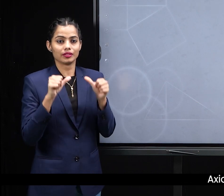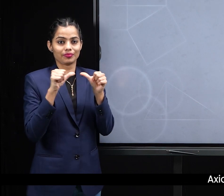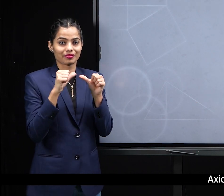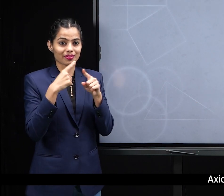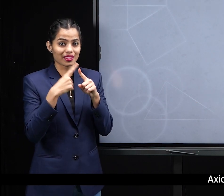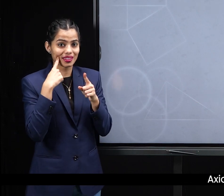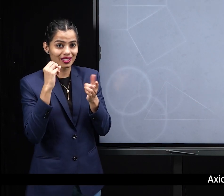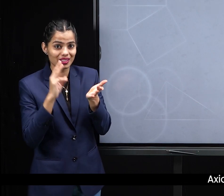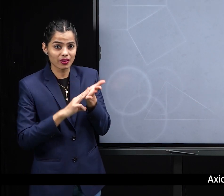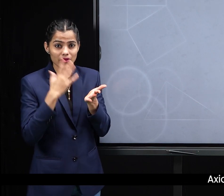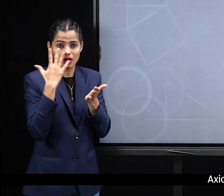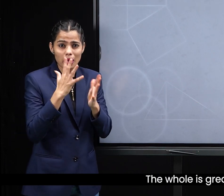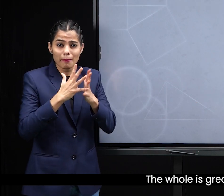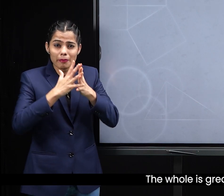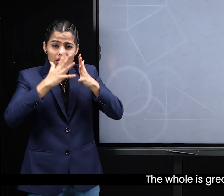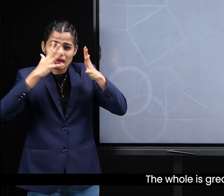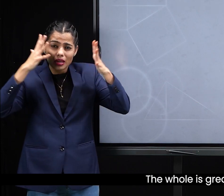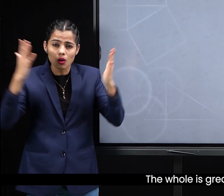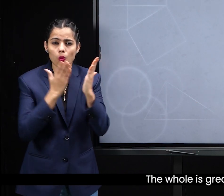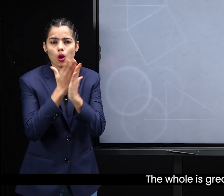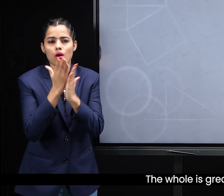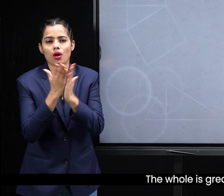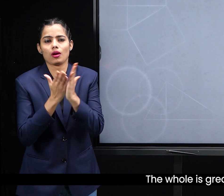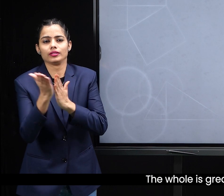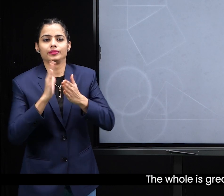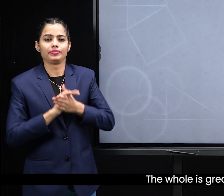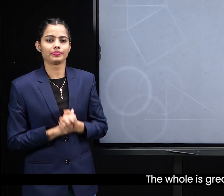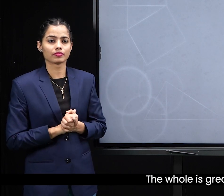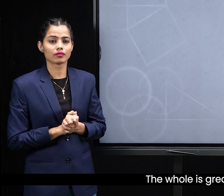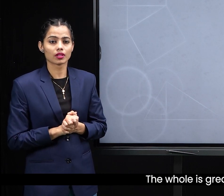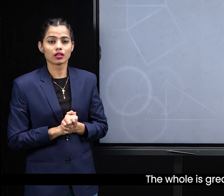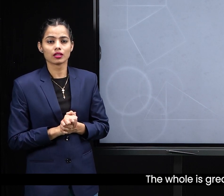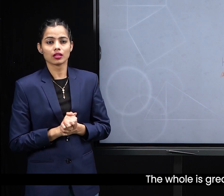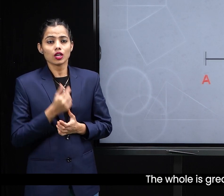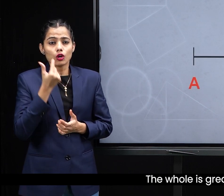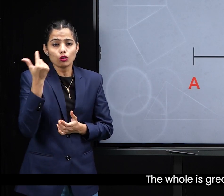Axiom 5. The whole is greater than the part.